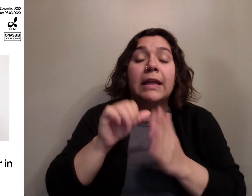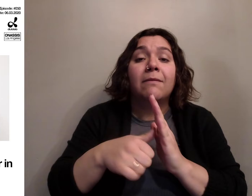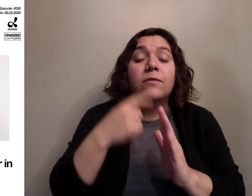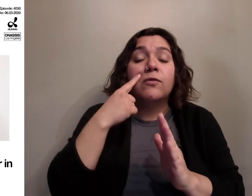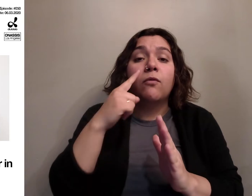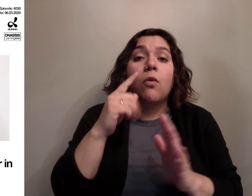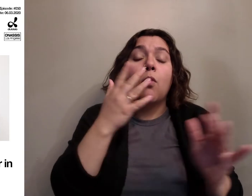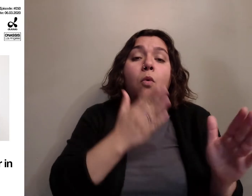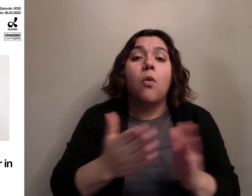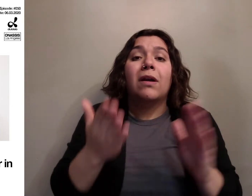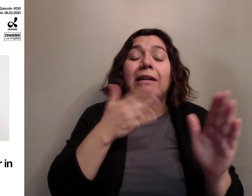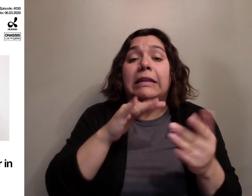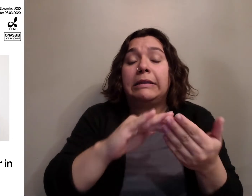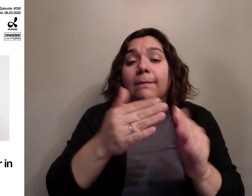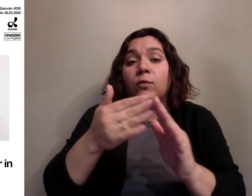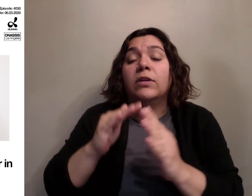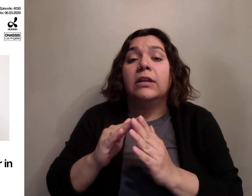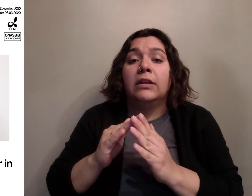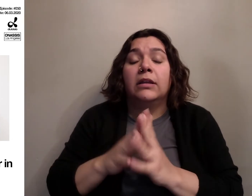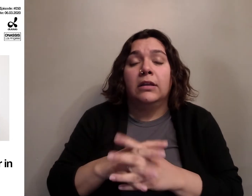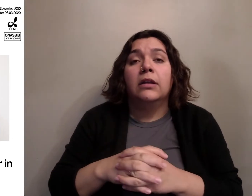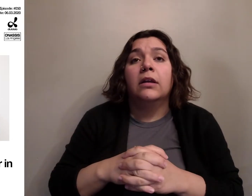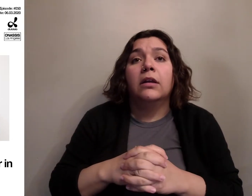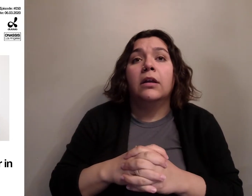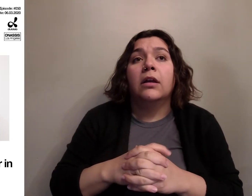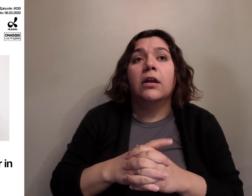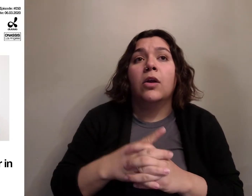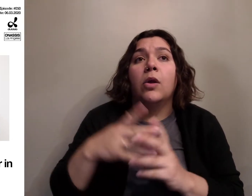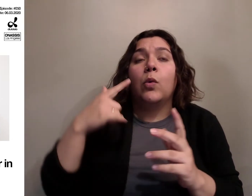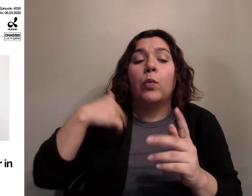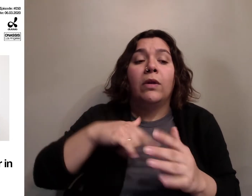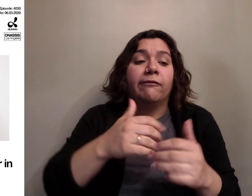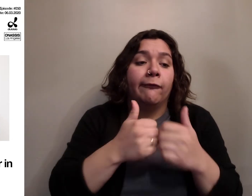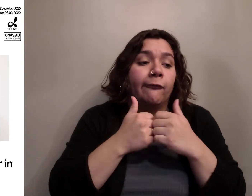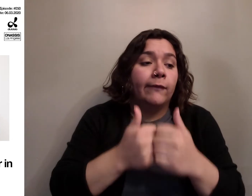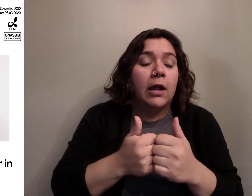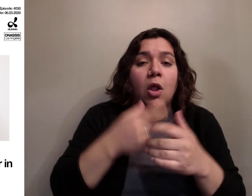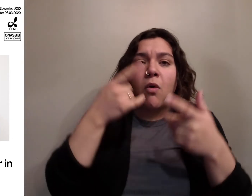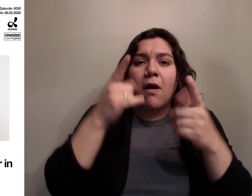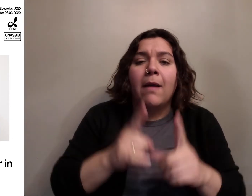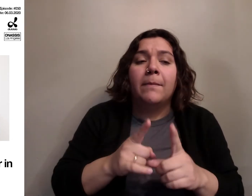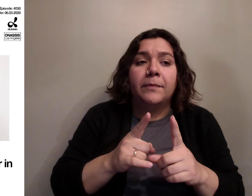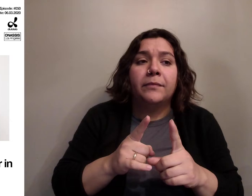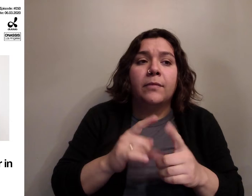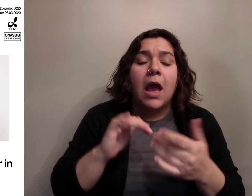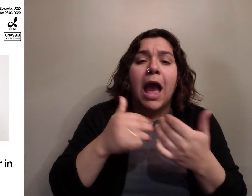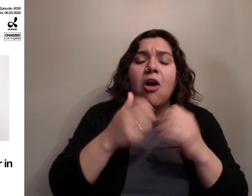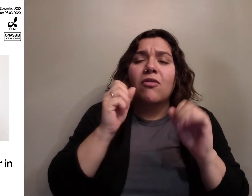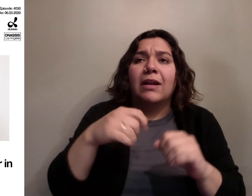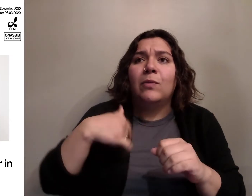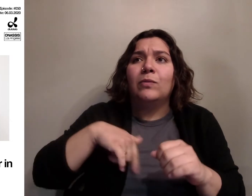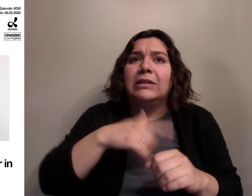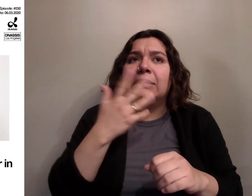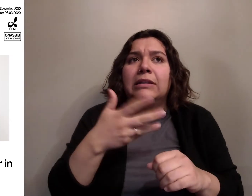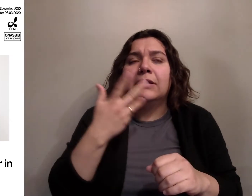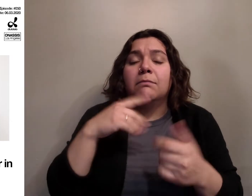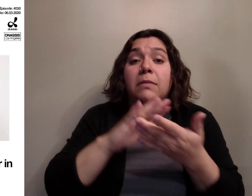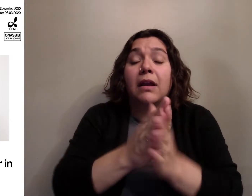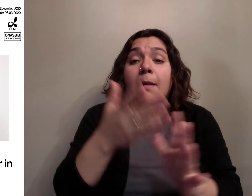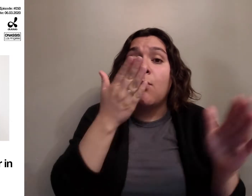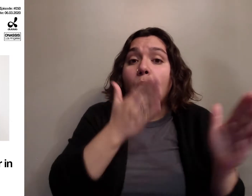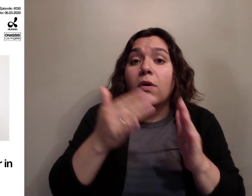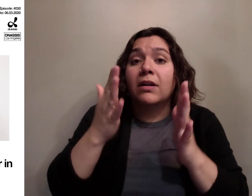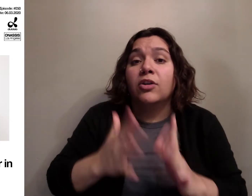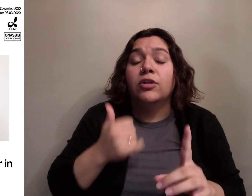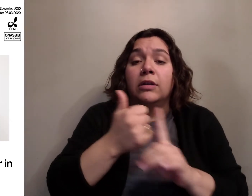constructing a poem as the impetus for organizing a community. And so we follow in those